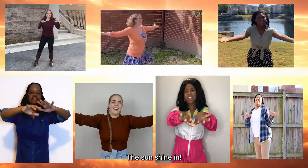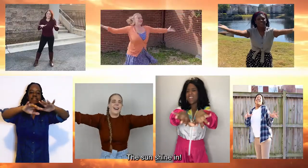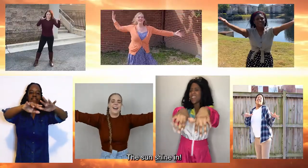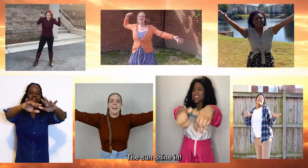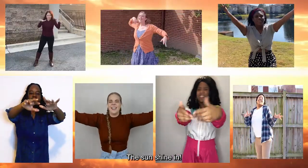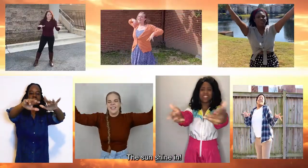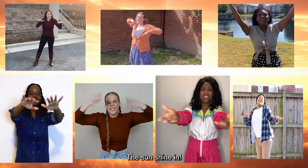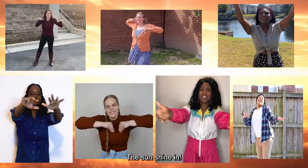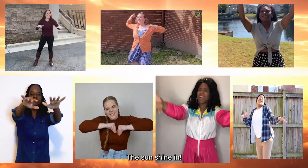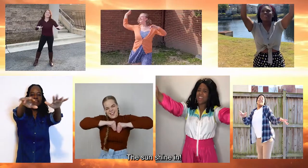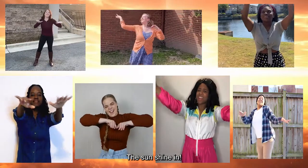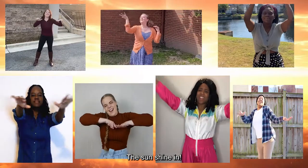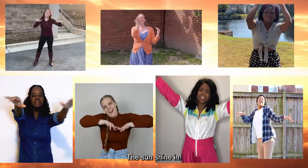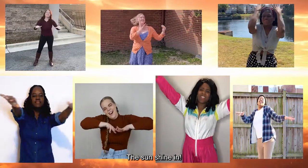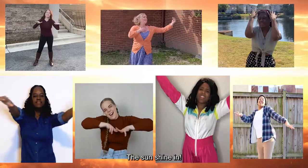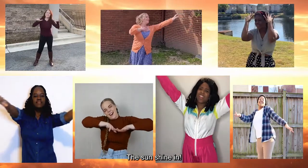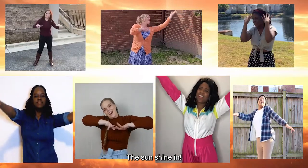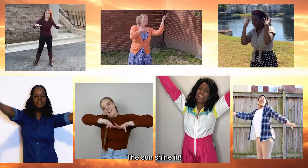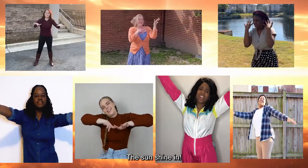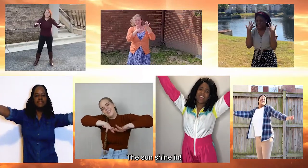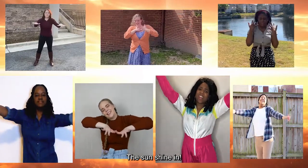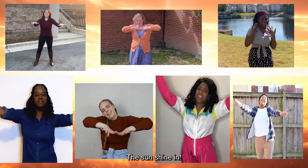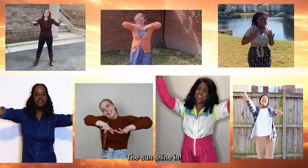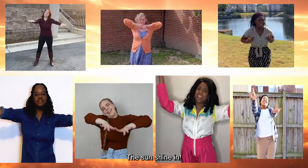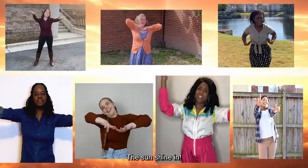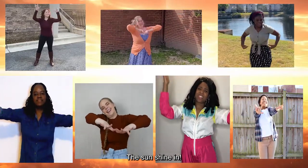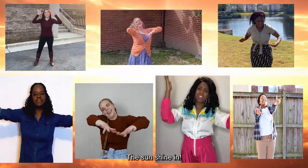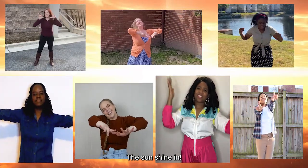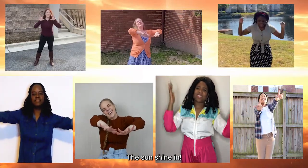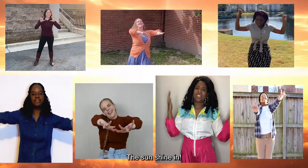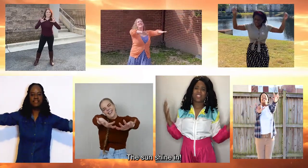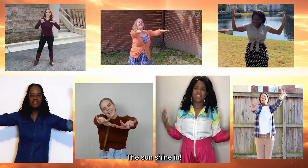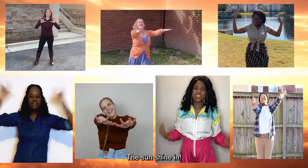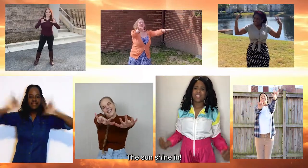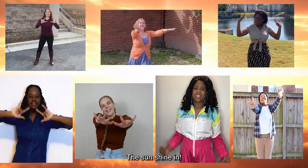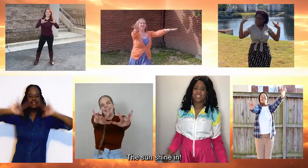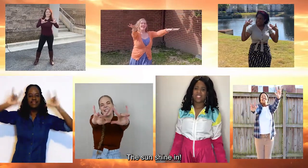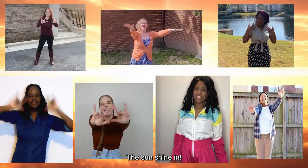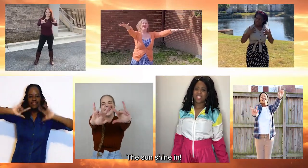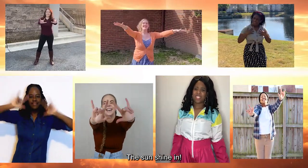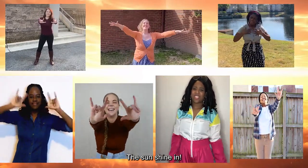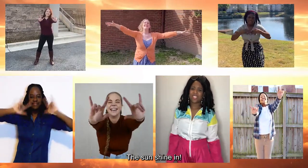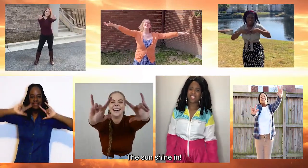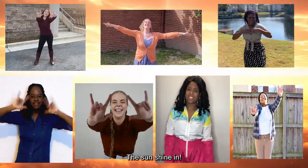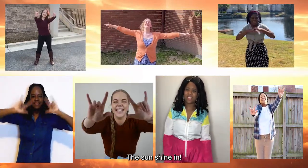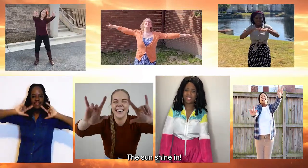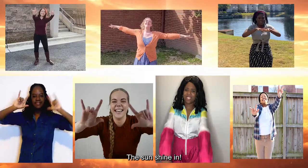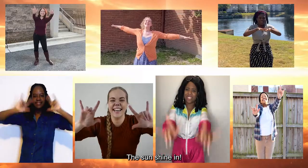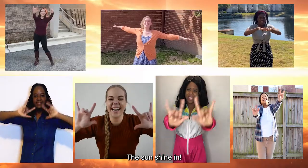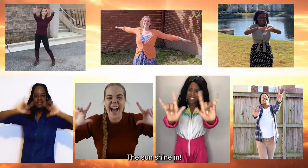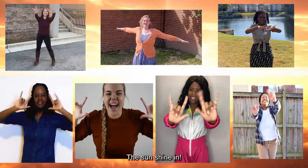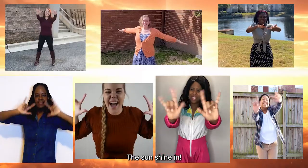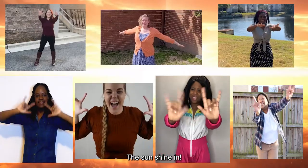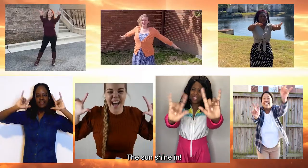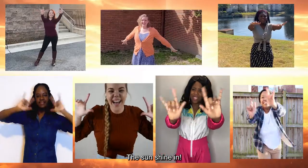I feel better at all